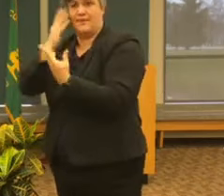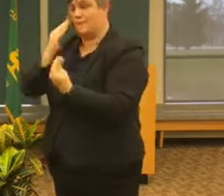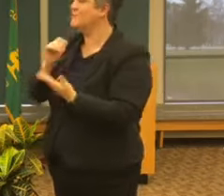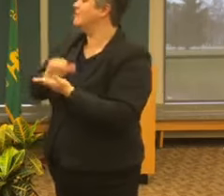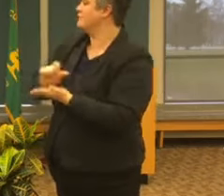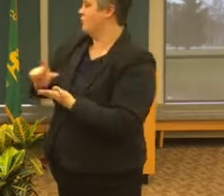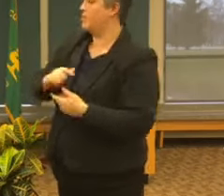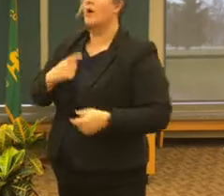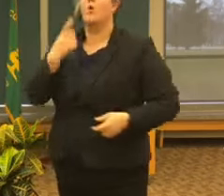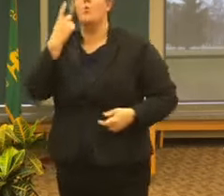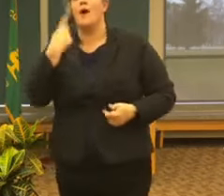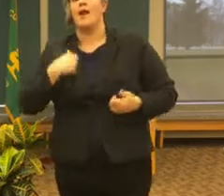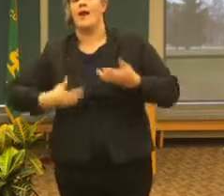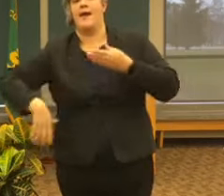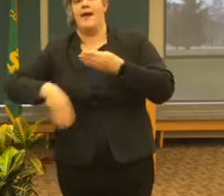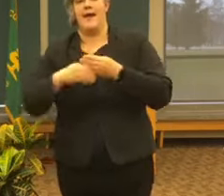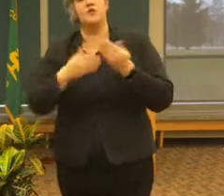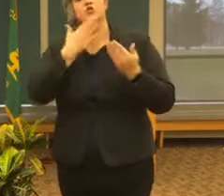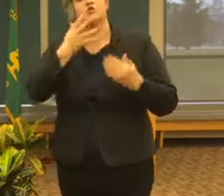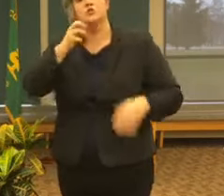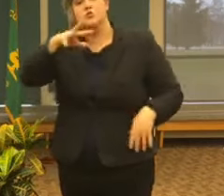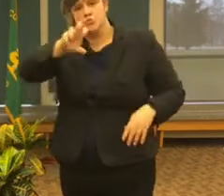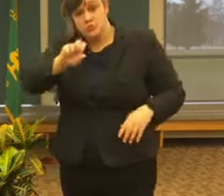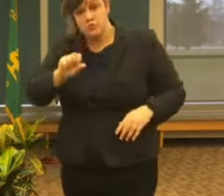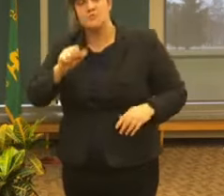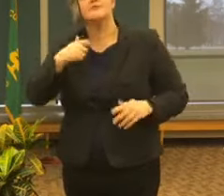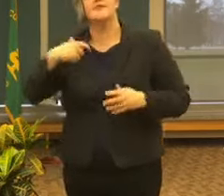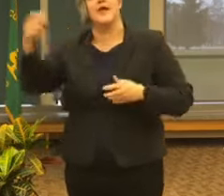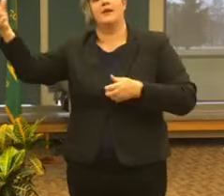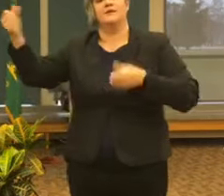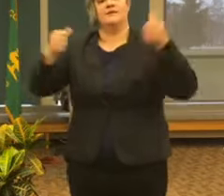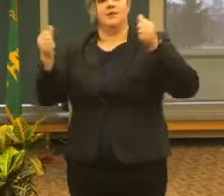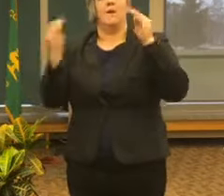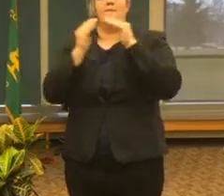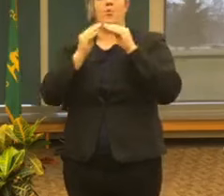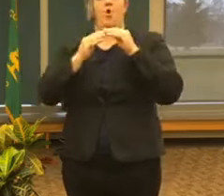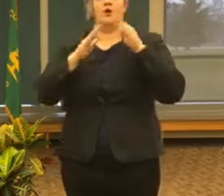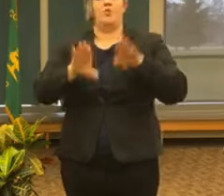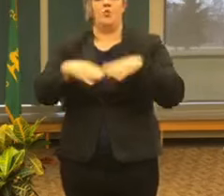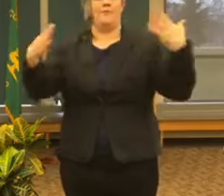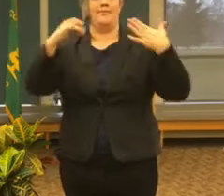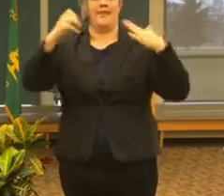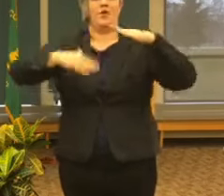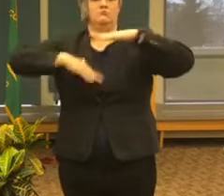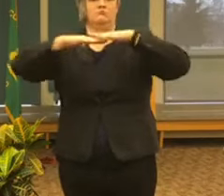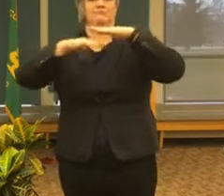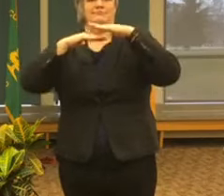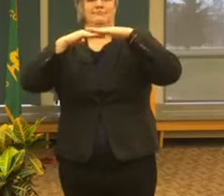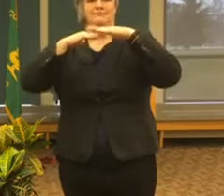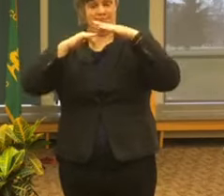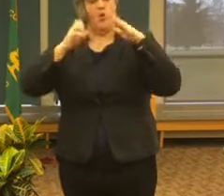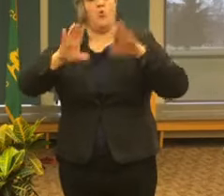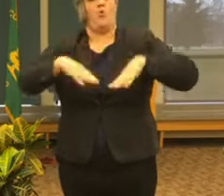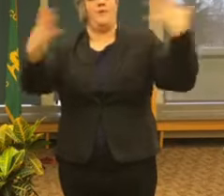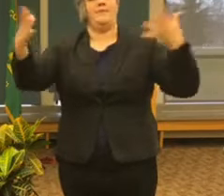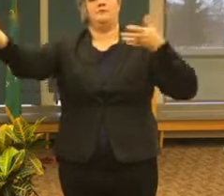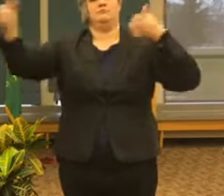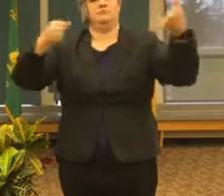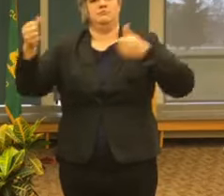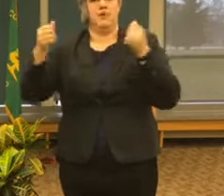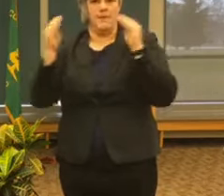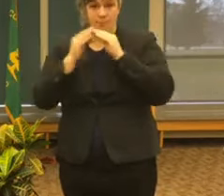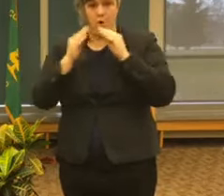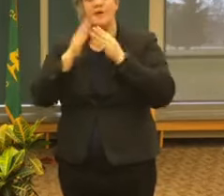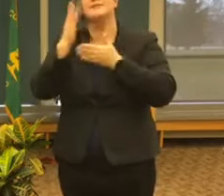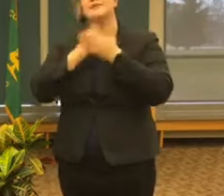The one thing I would add is the good news is they're actually bringing on additional capacity. I know I talked with the folks at Beaumont yesterday who have converted